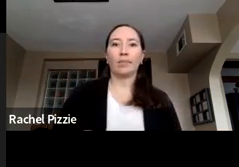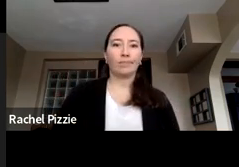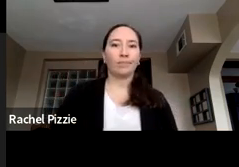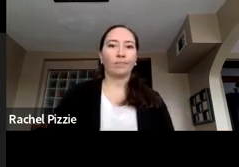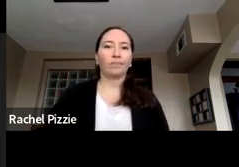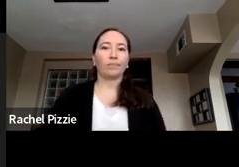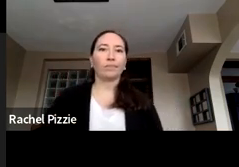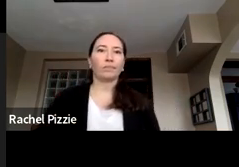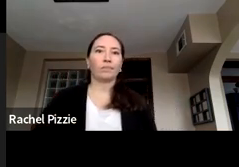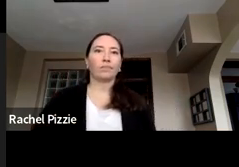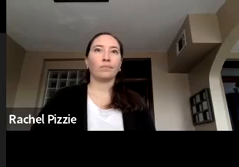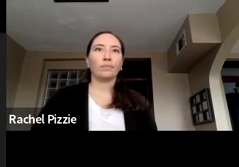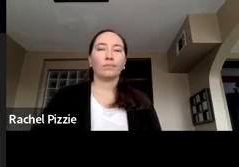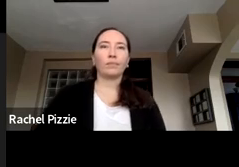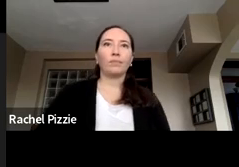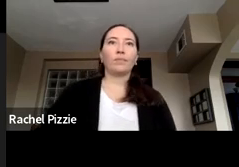topic.